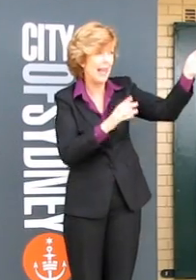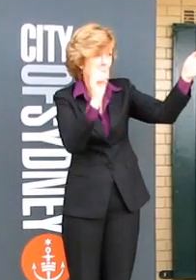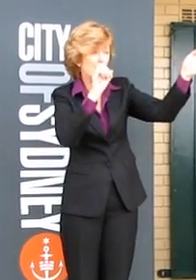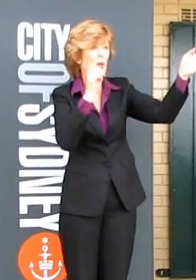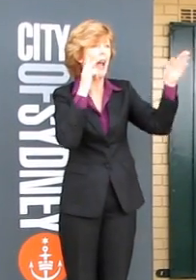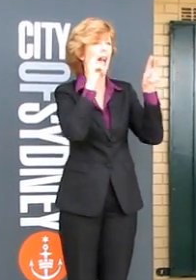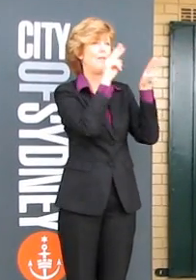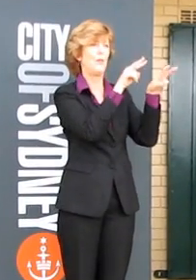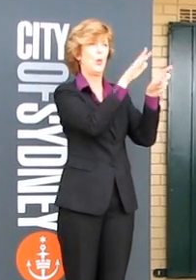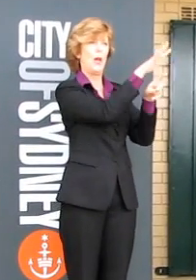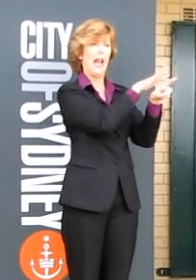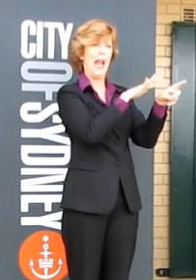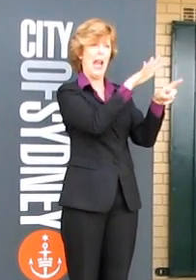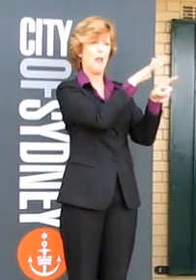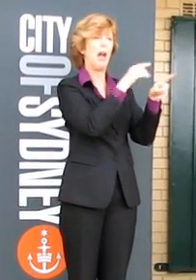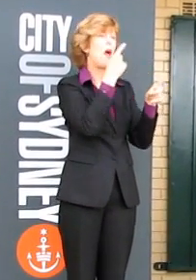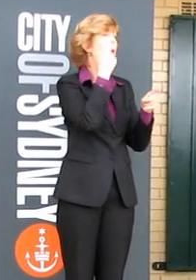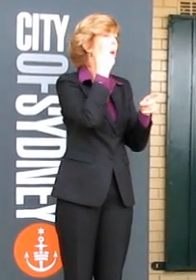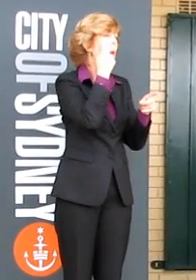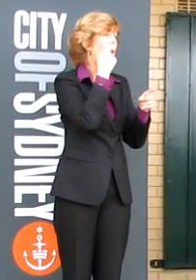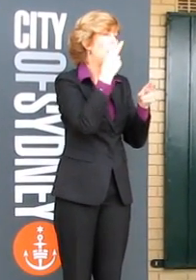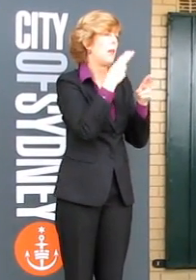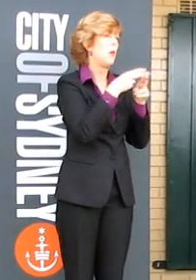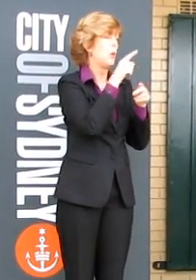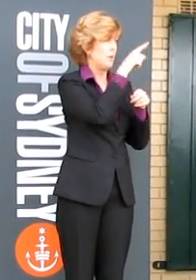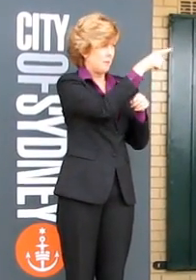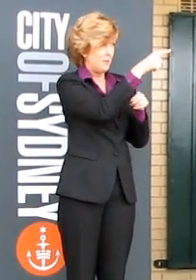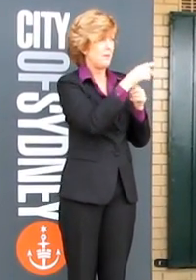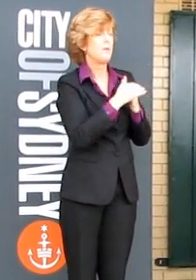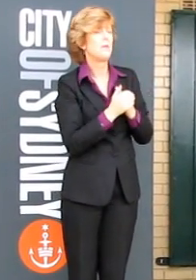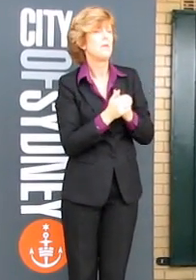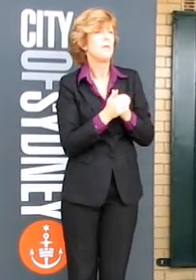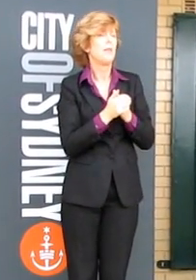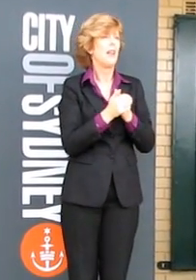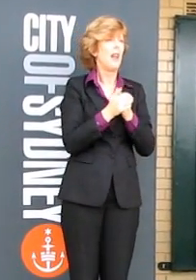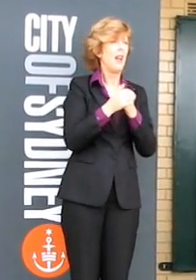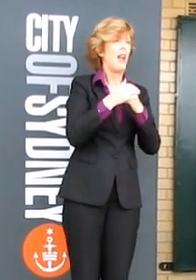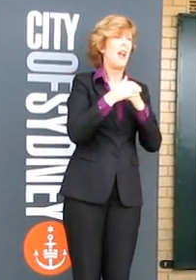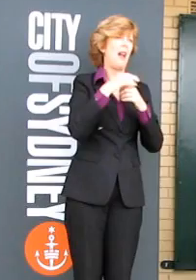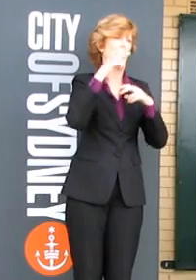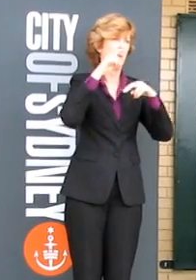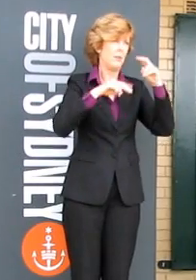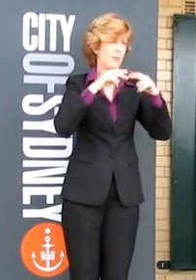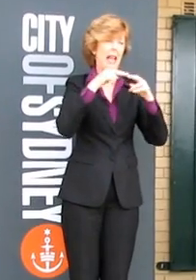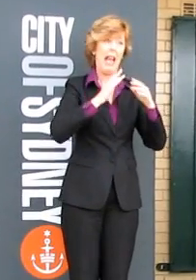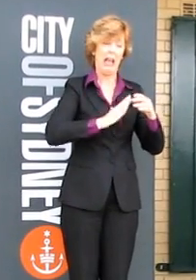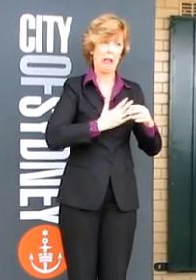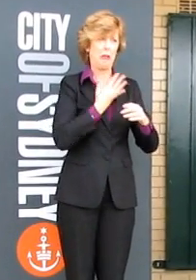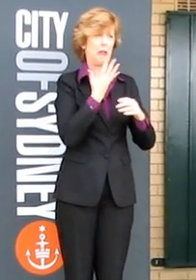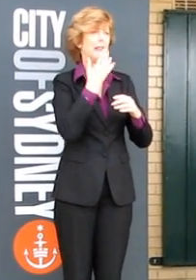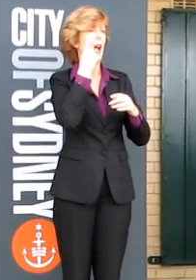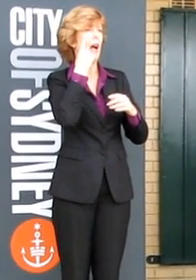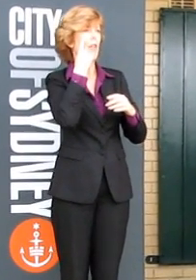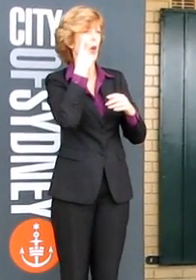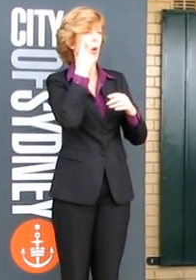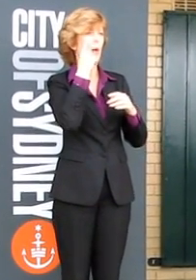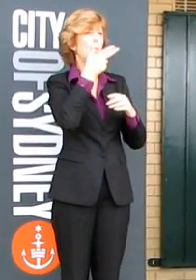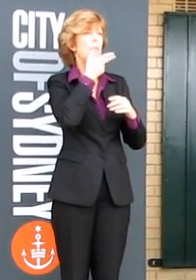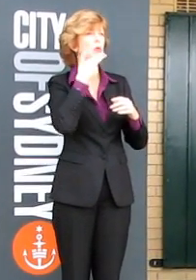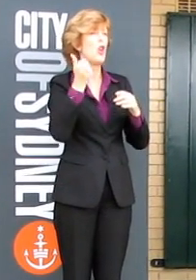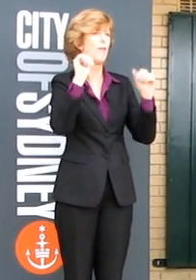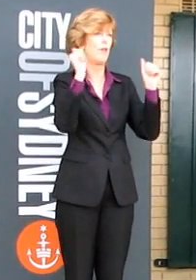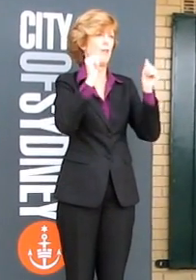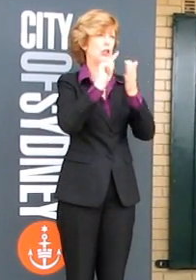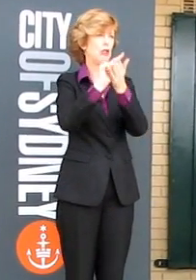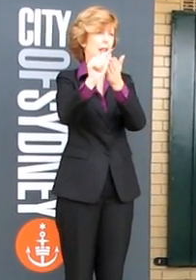viewing areas, so you'll be able to have a look. Works when they're in the construction stage are very, very interesting, and then you'll be able to see the very beautiful finished